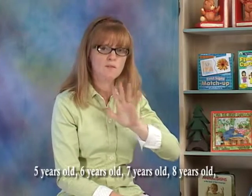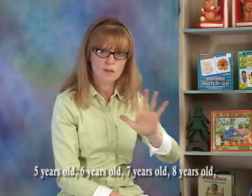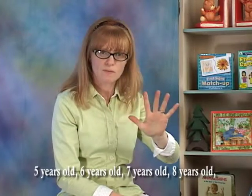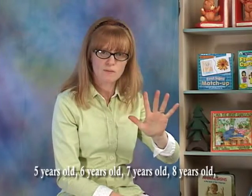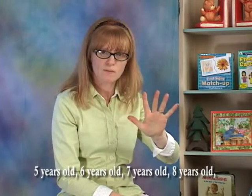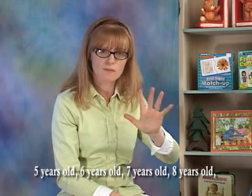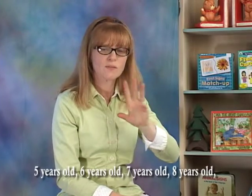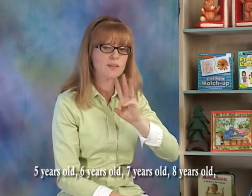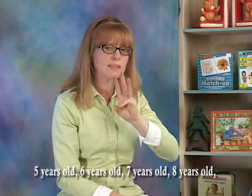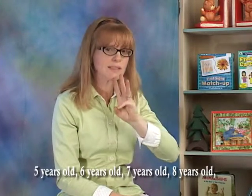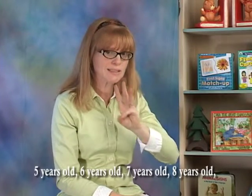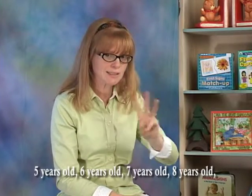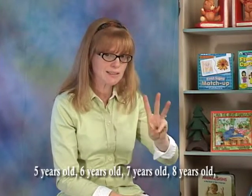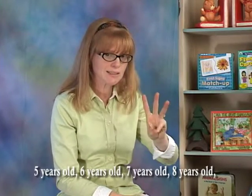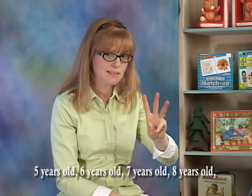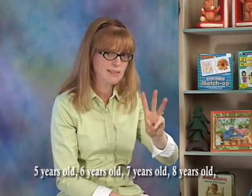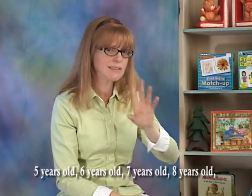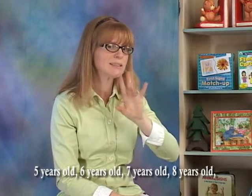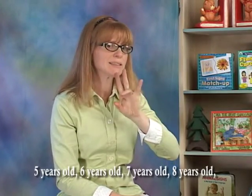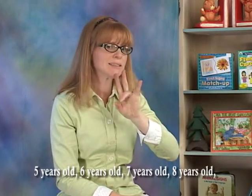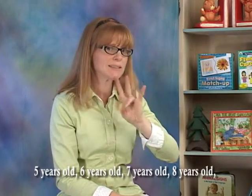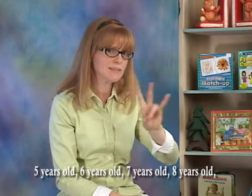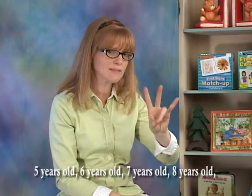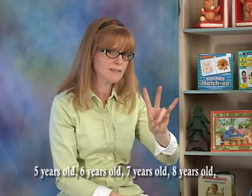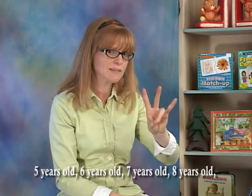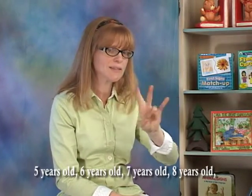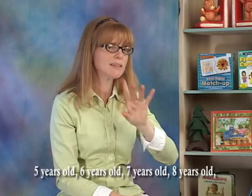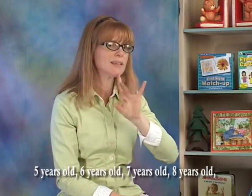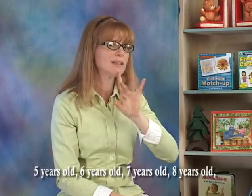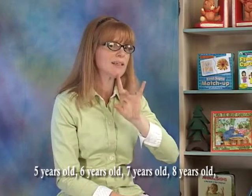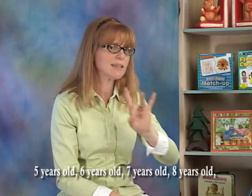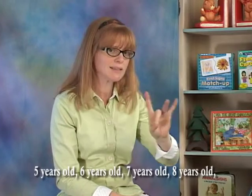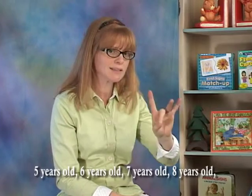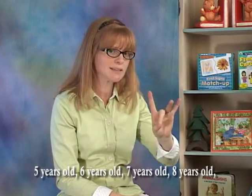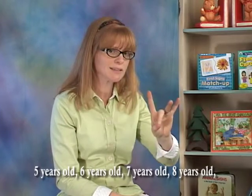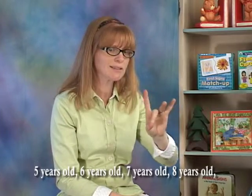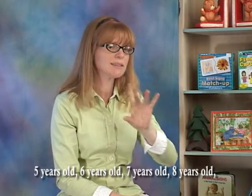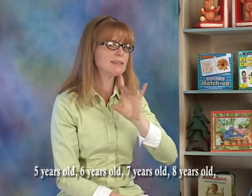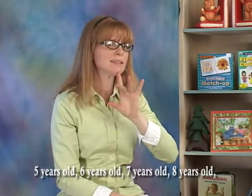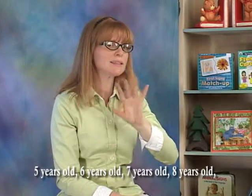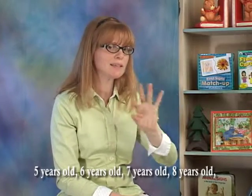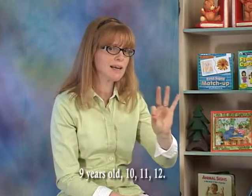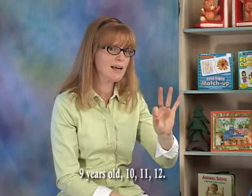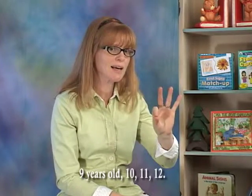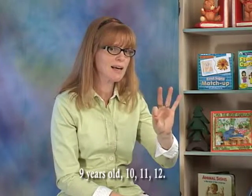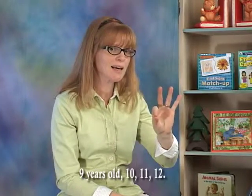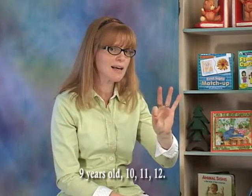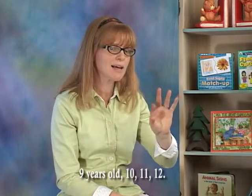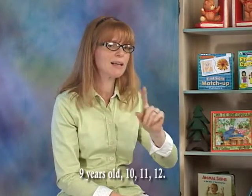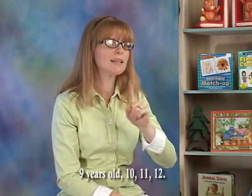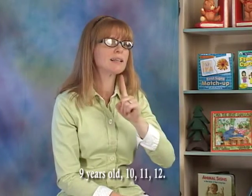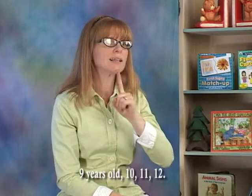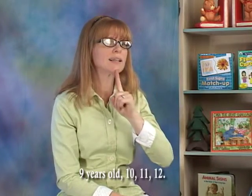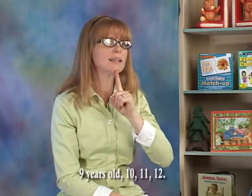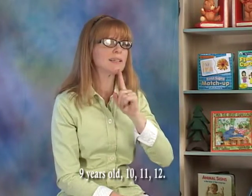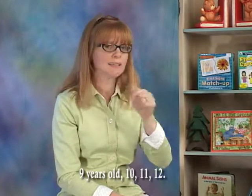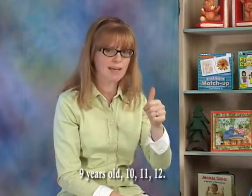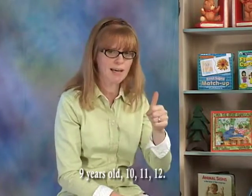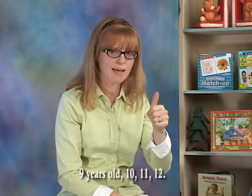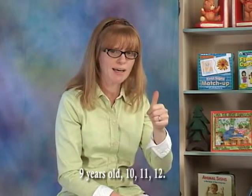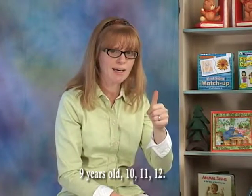old, 5 years old, 6 years old, 7 years old, 8 years old, 9 years